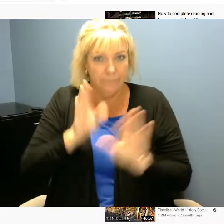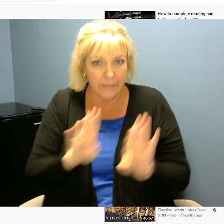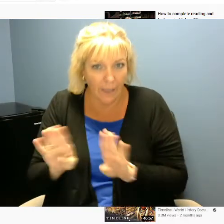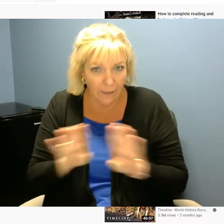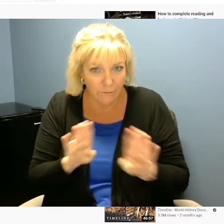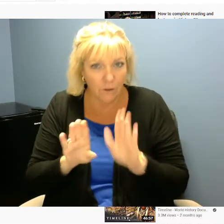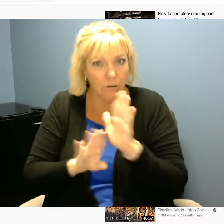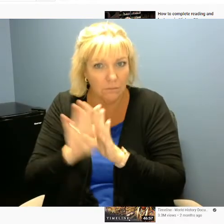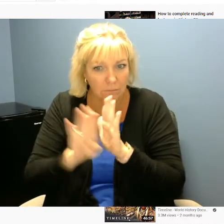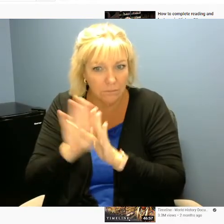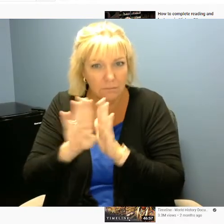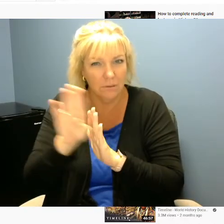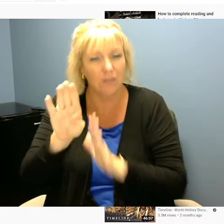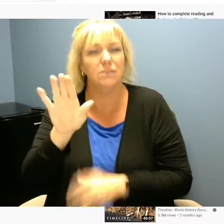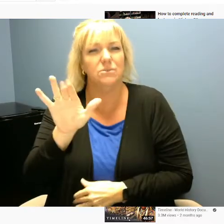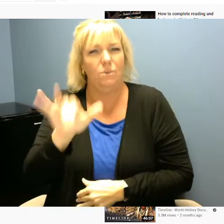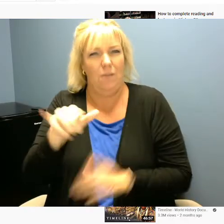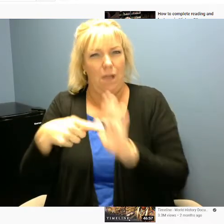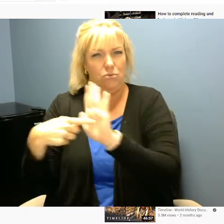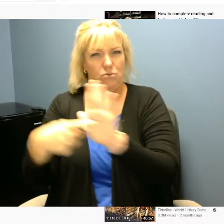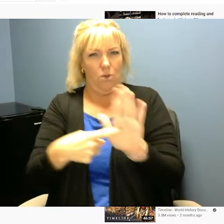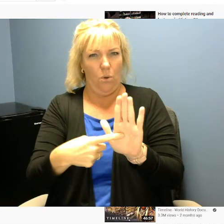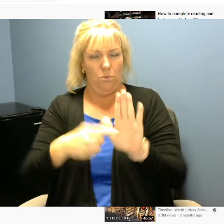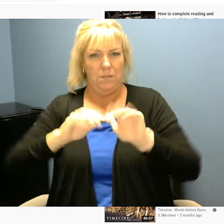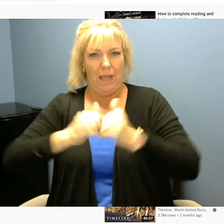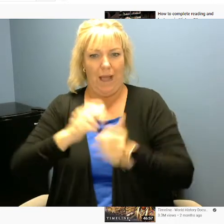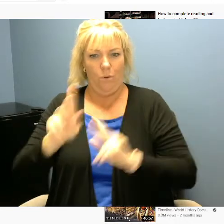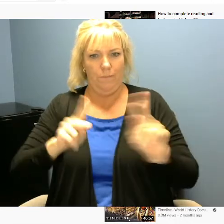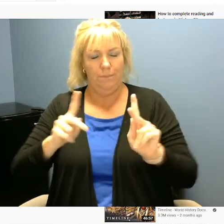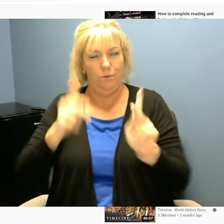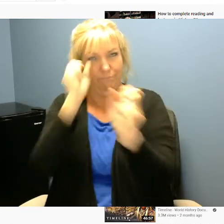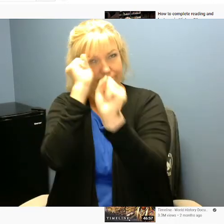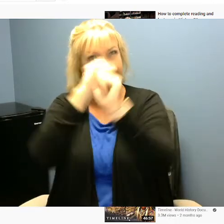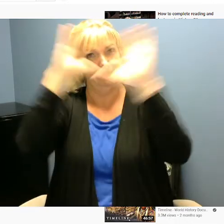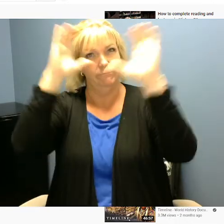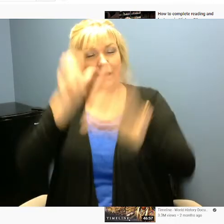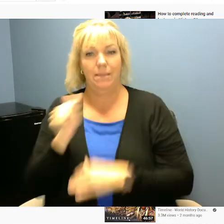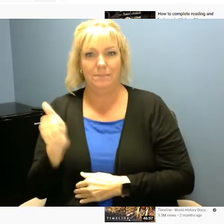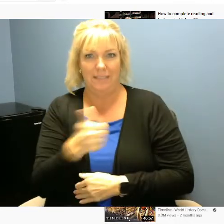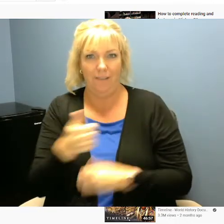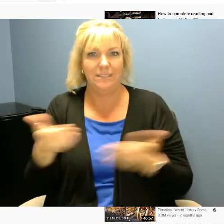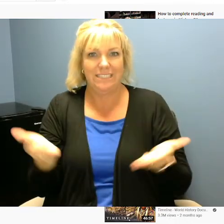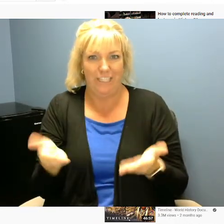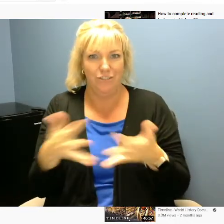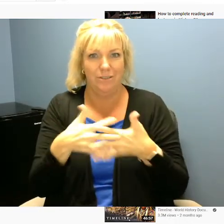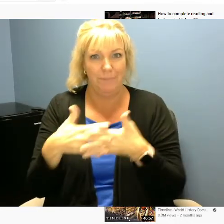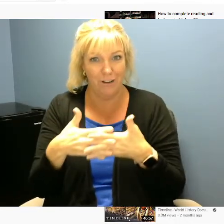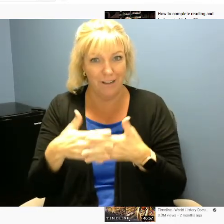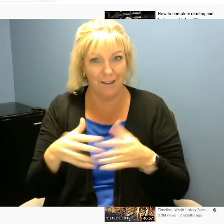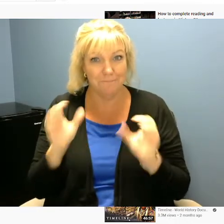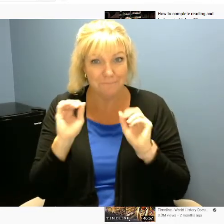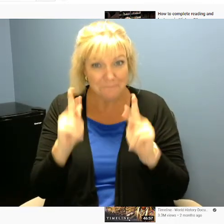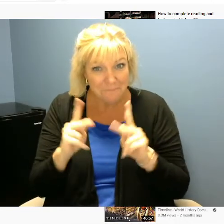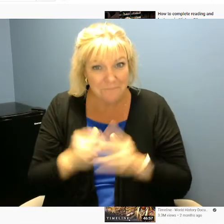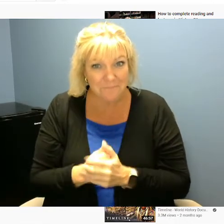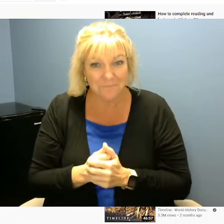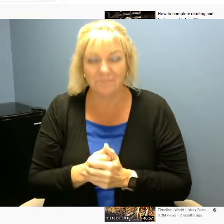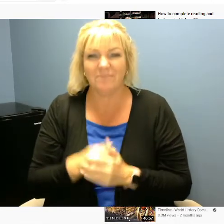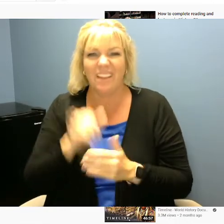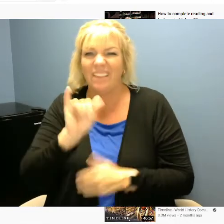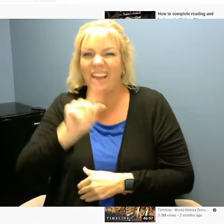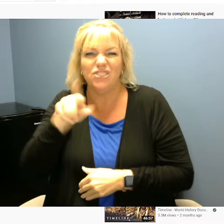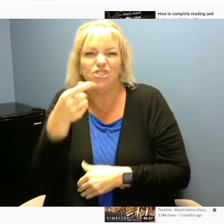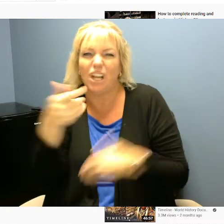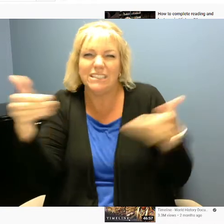So that's just a reflection of kind of our own perceptions of ourselves here in the colonies. Okay, that was just a quick